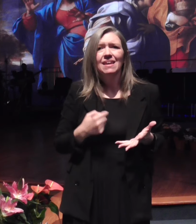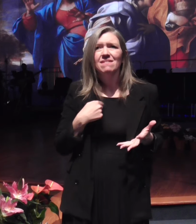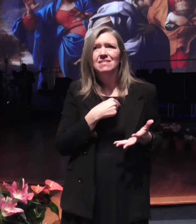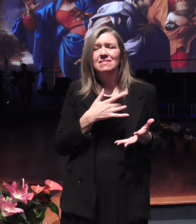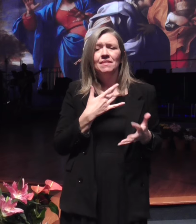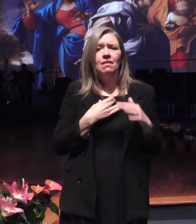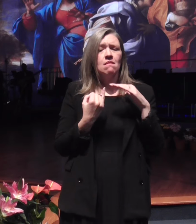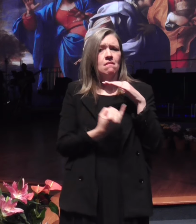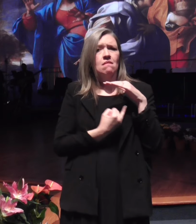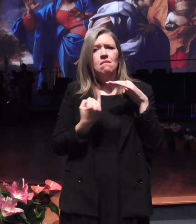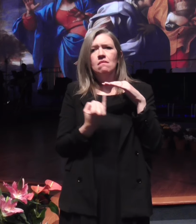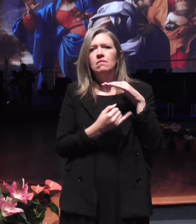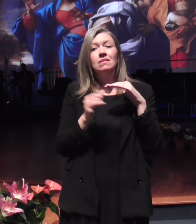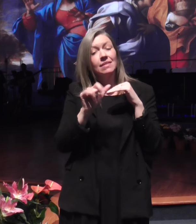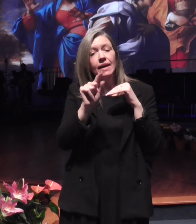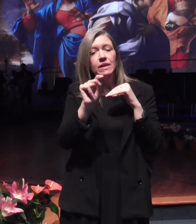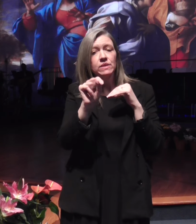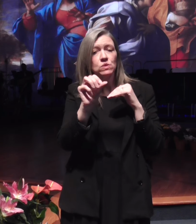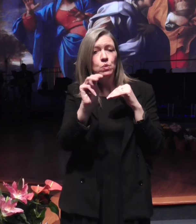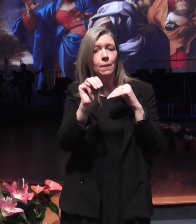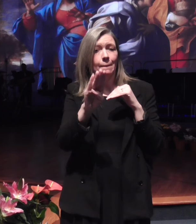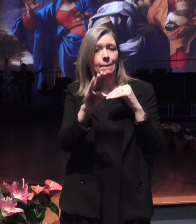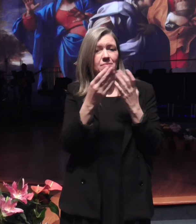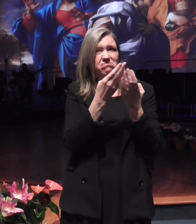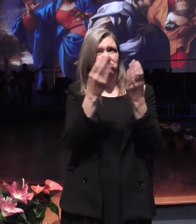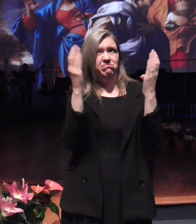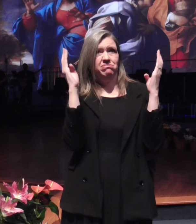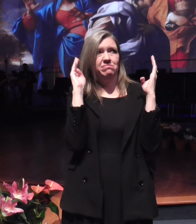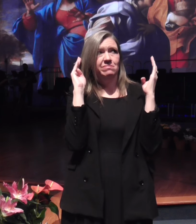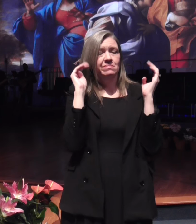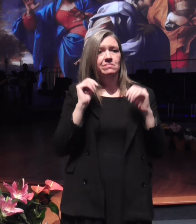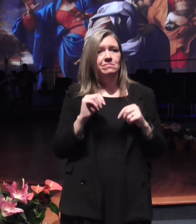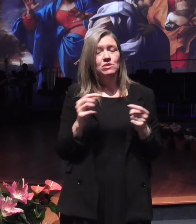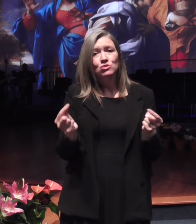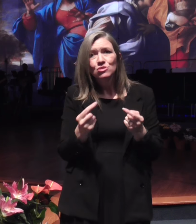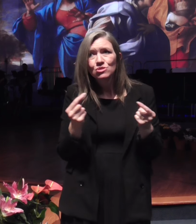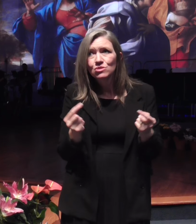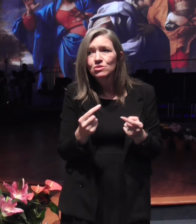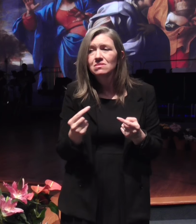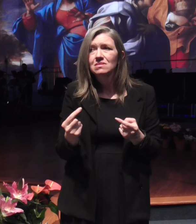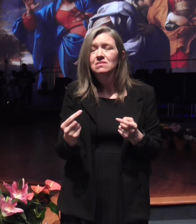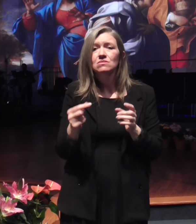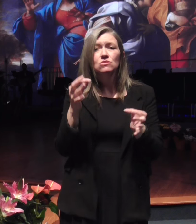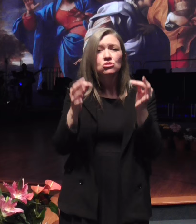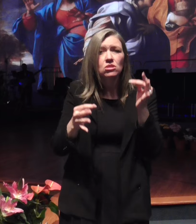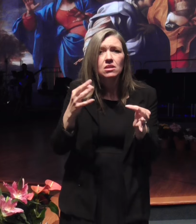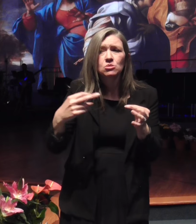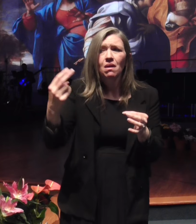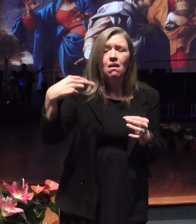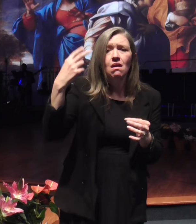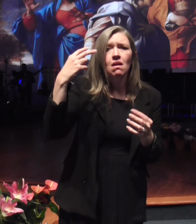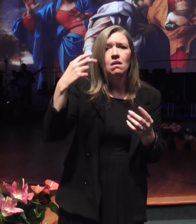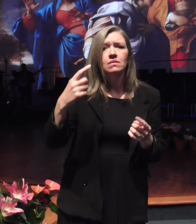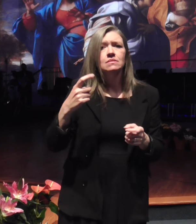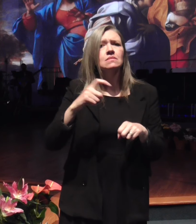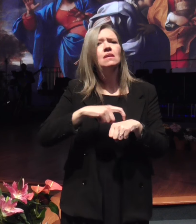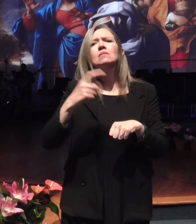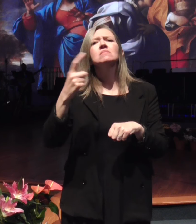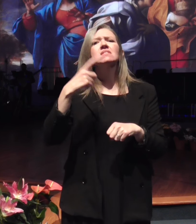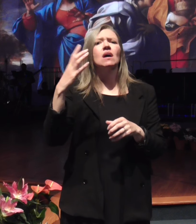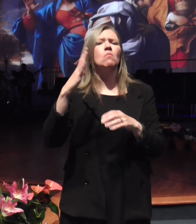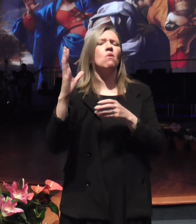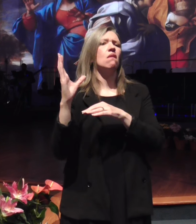isolation. The hurts, the judgments about us, the time someone pushed us down unconsciously